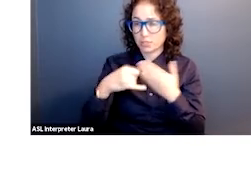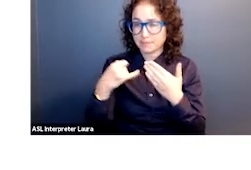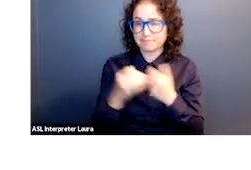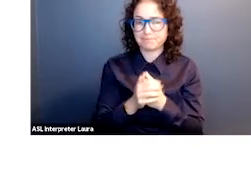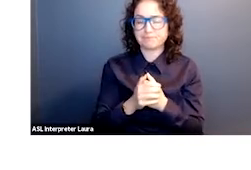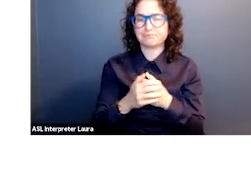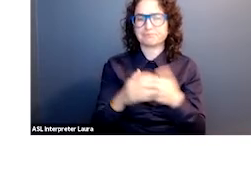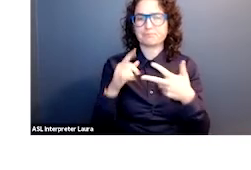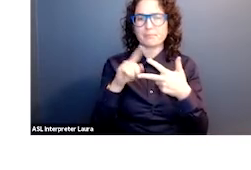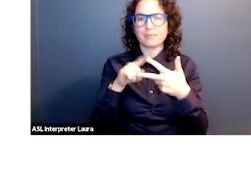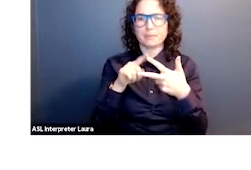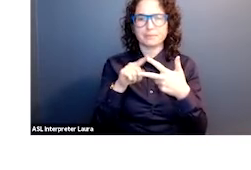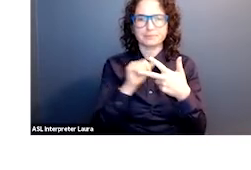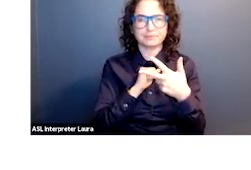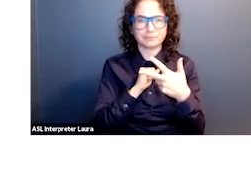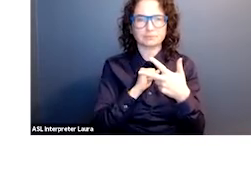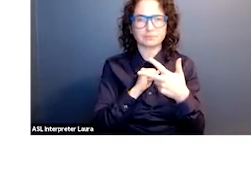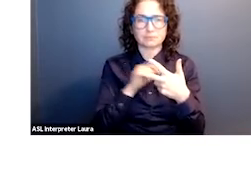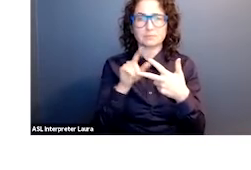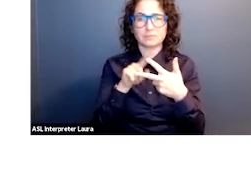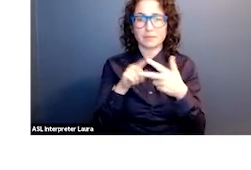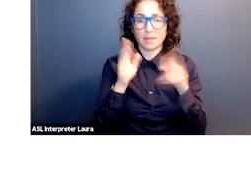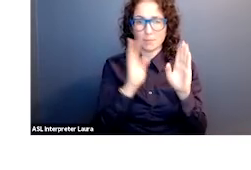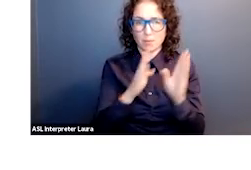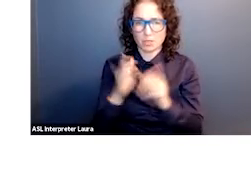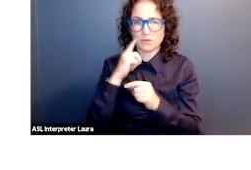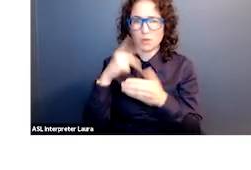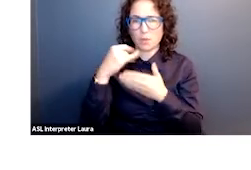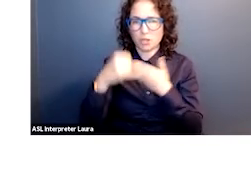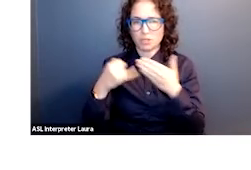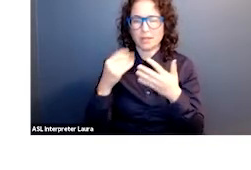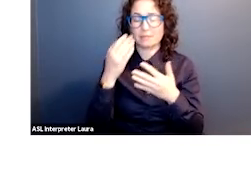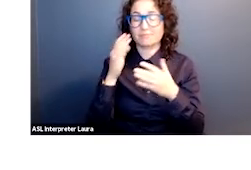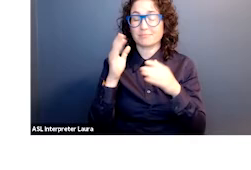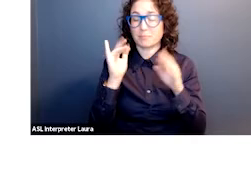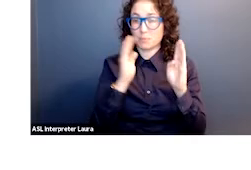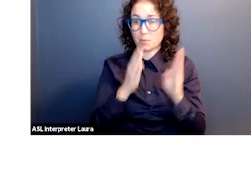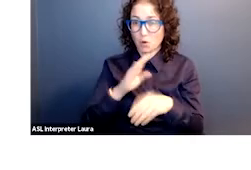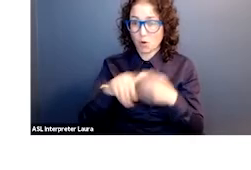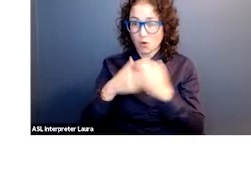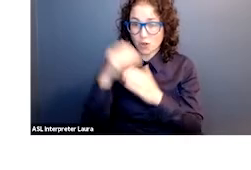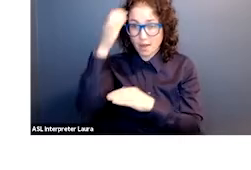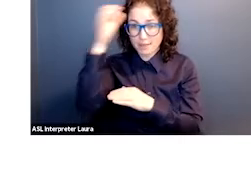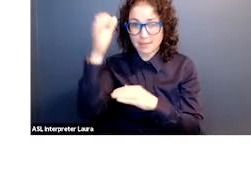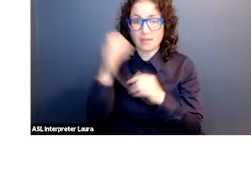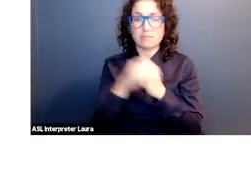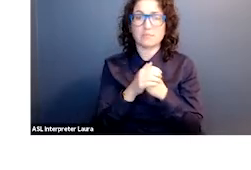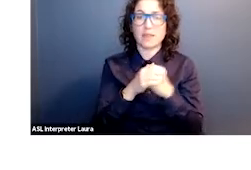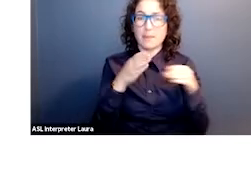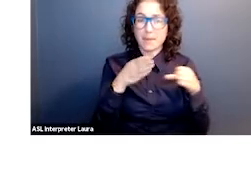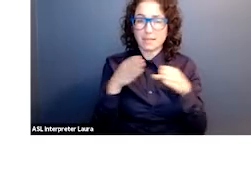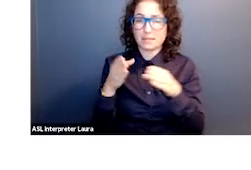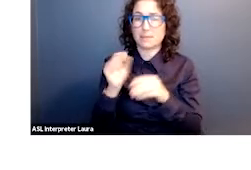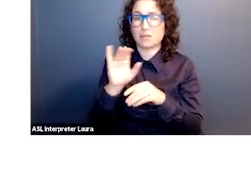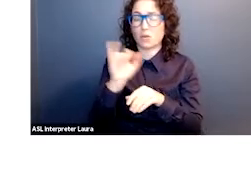Second is the preparation of the project by preparing the concepts, mechanism, and the